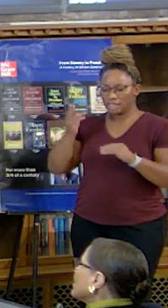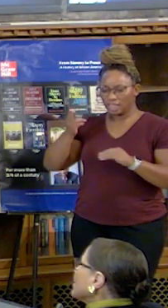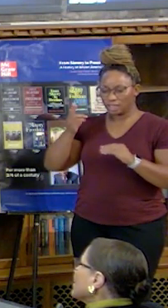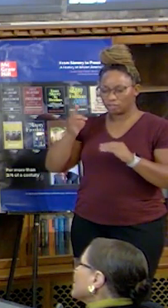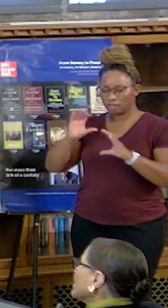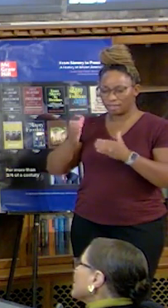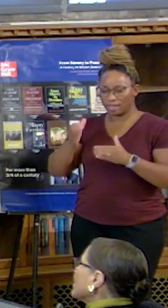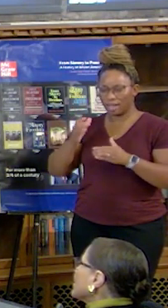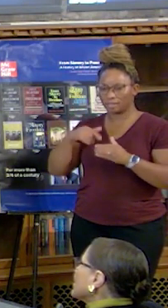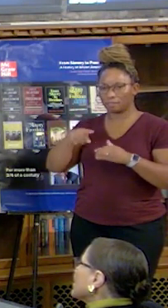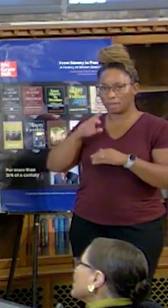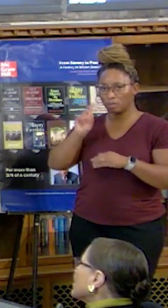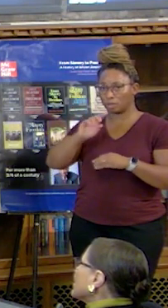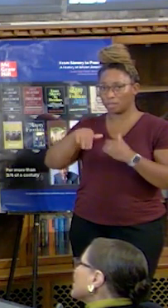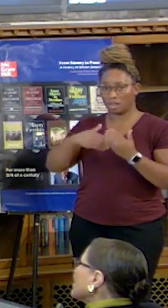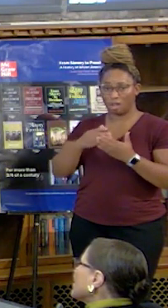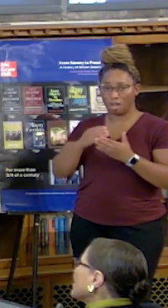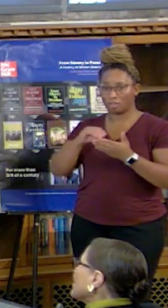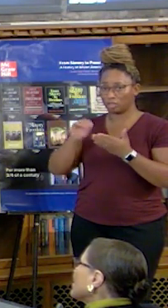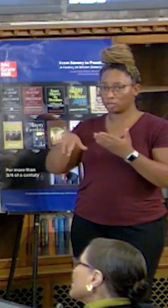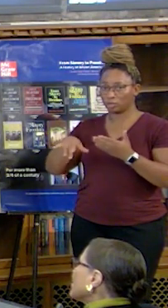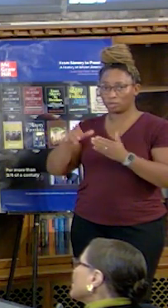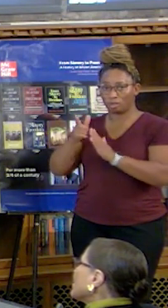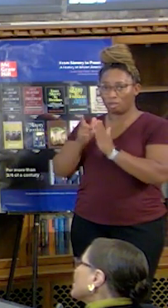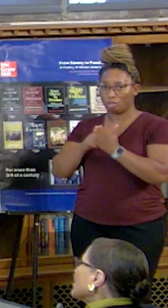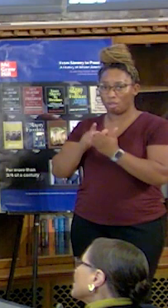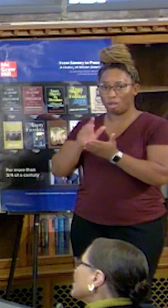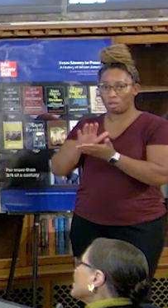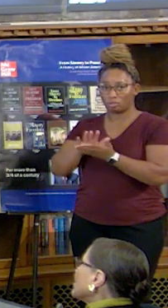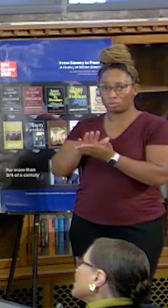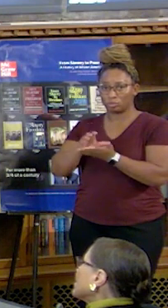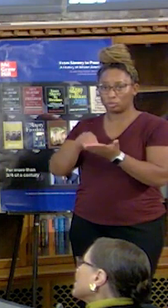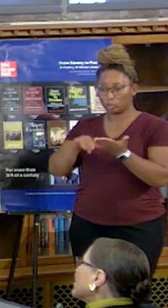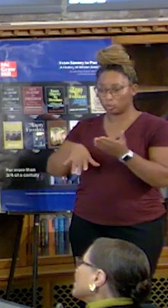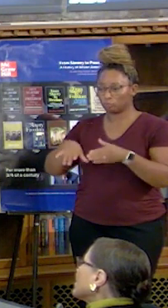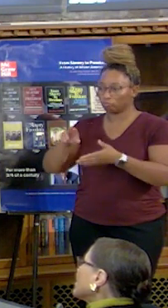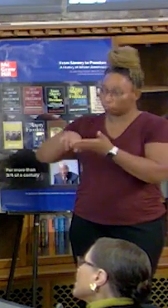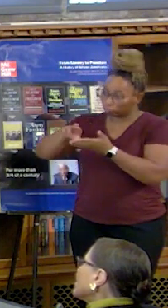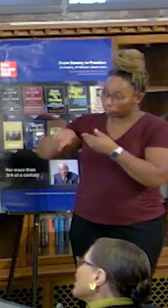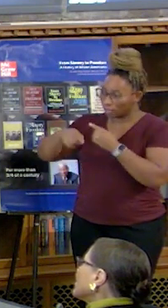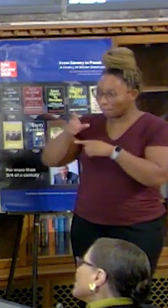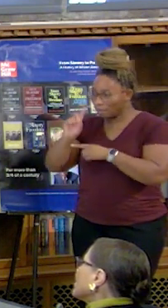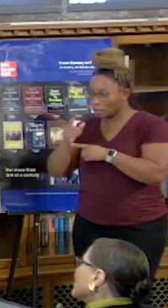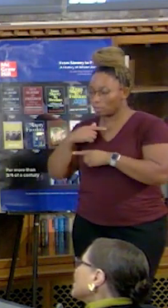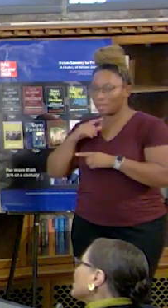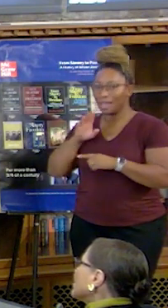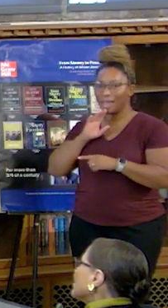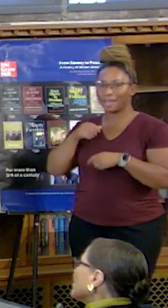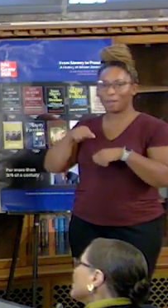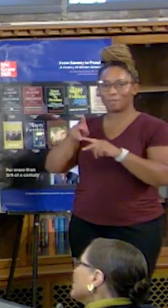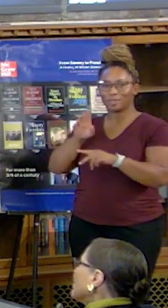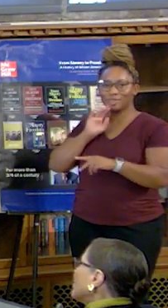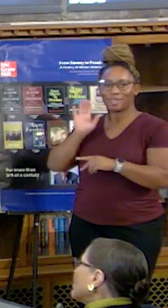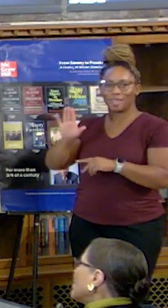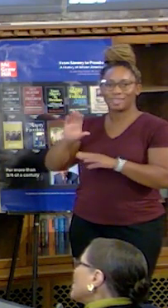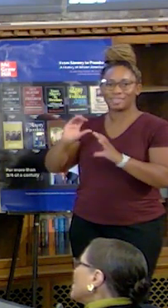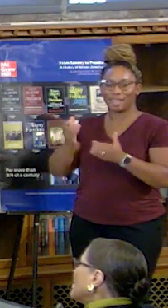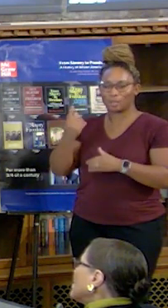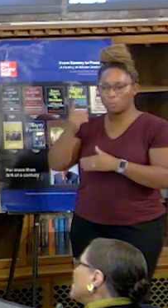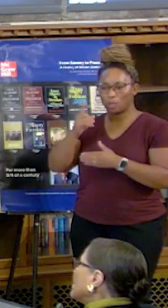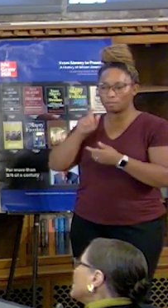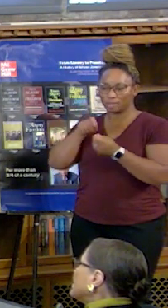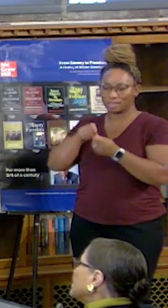teaches all students scho students research on class